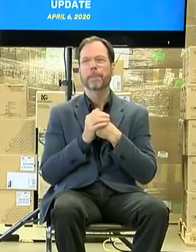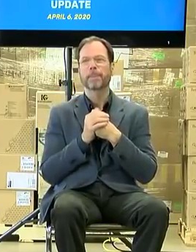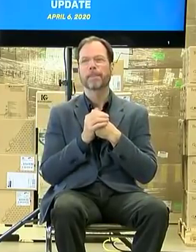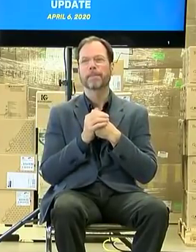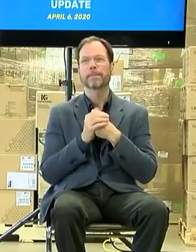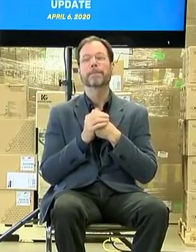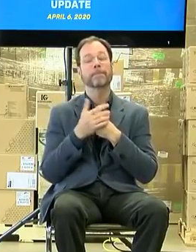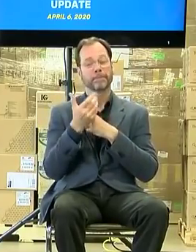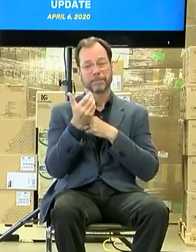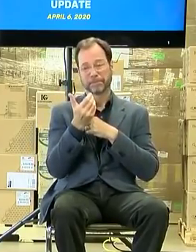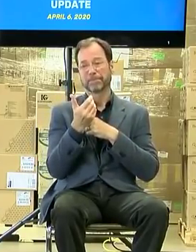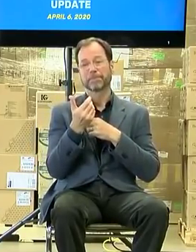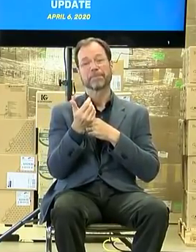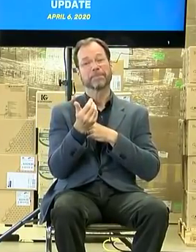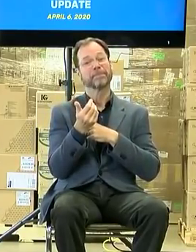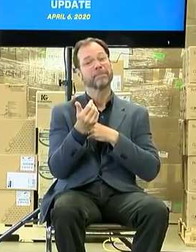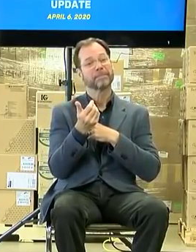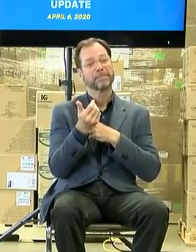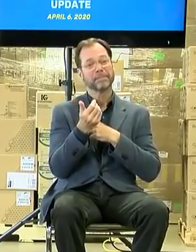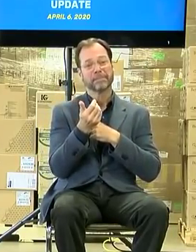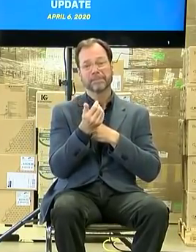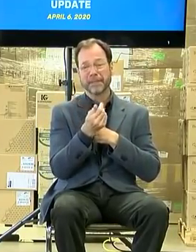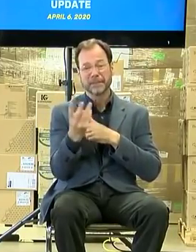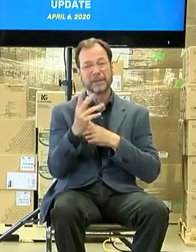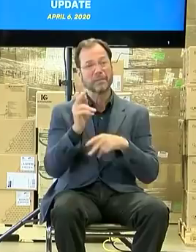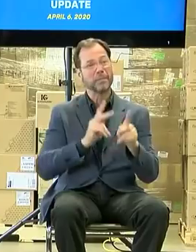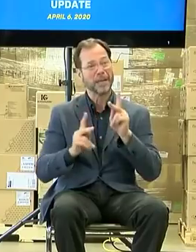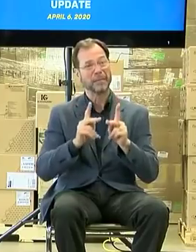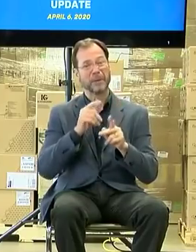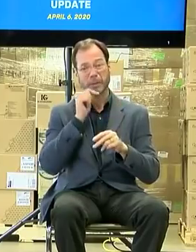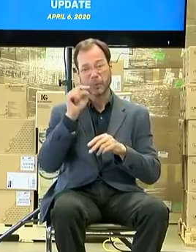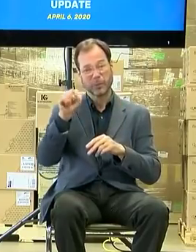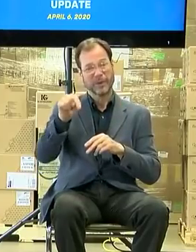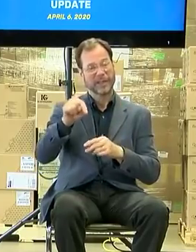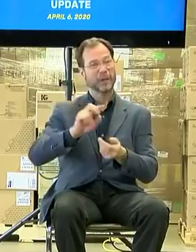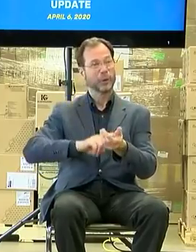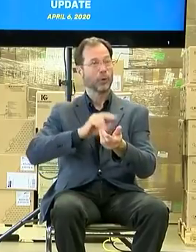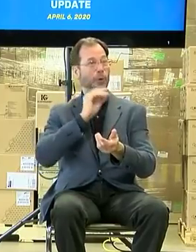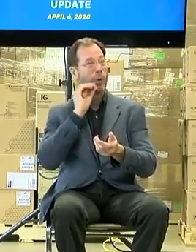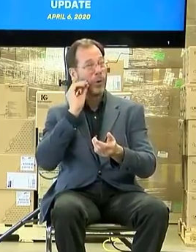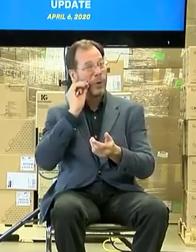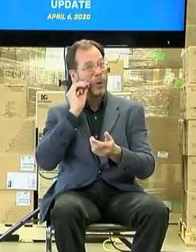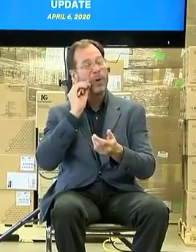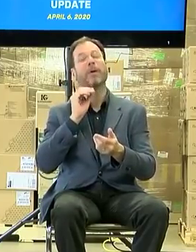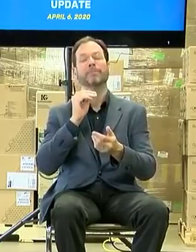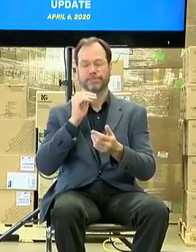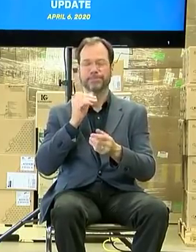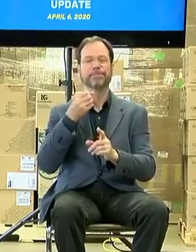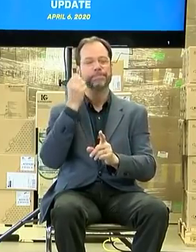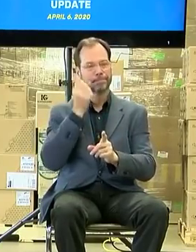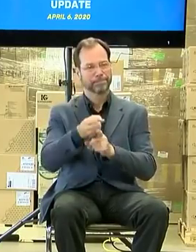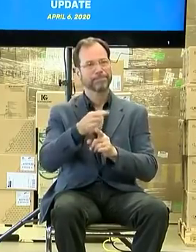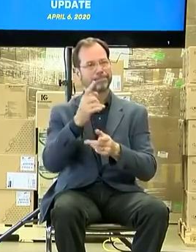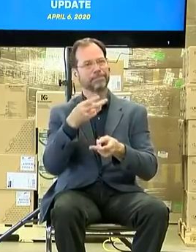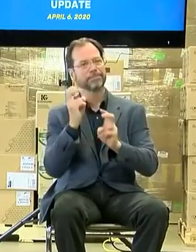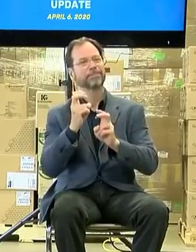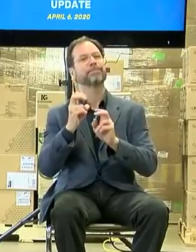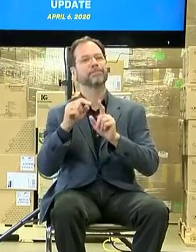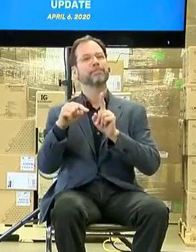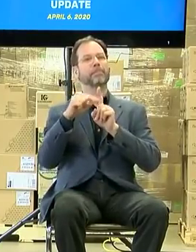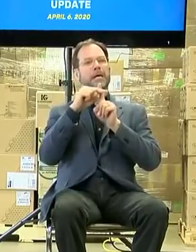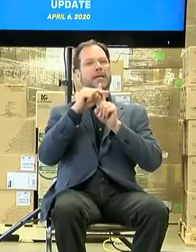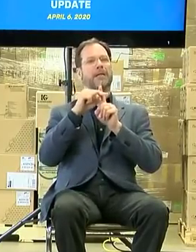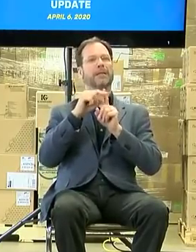meaningful number of the people who are at that nursing home tested positive for